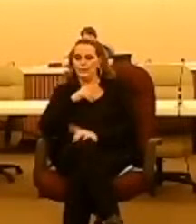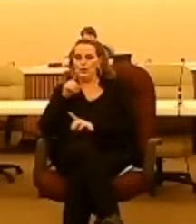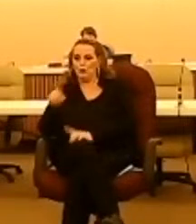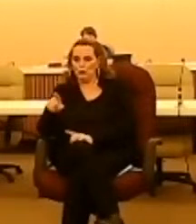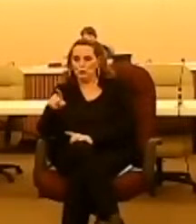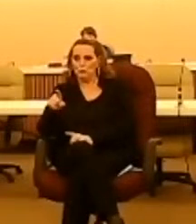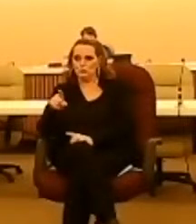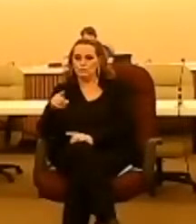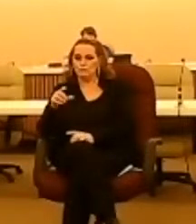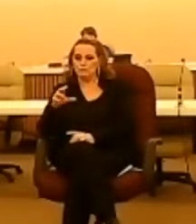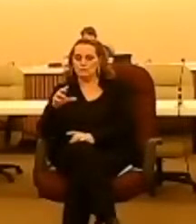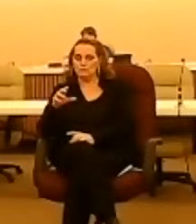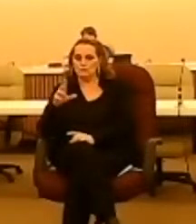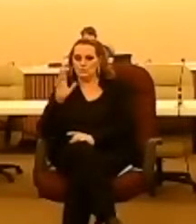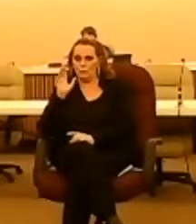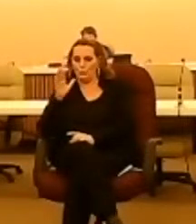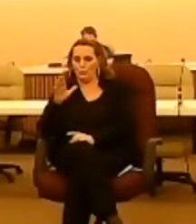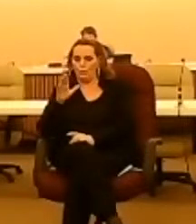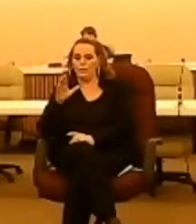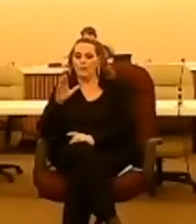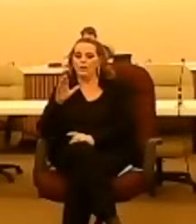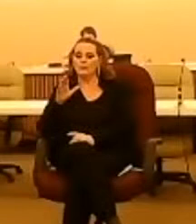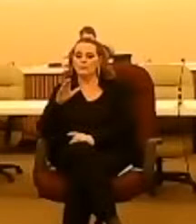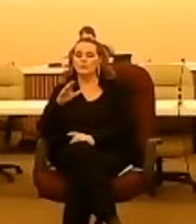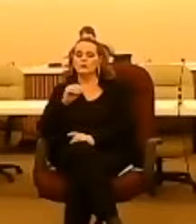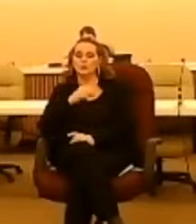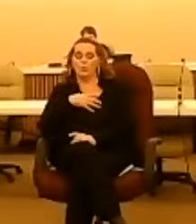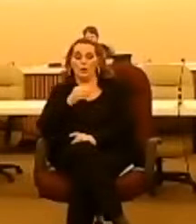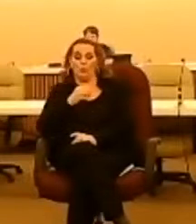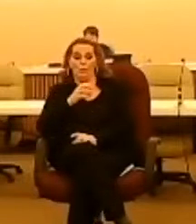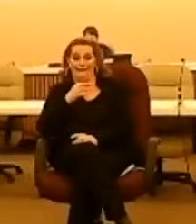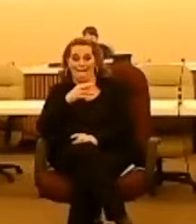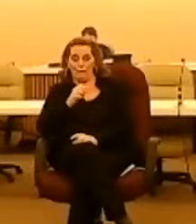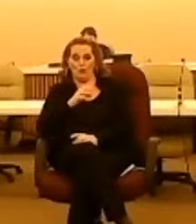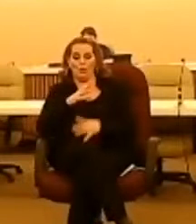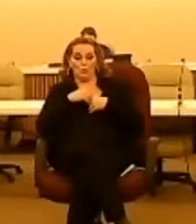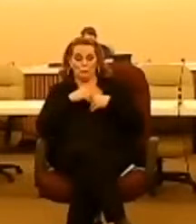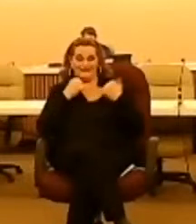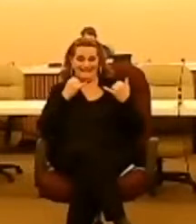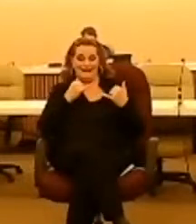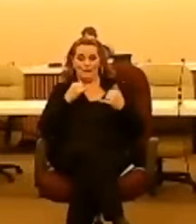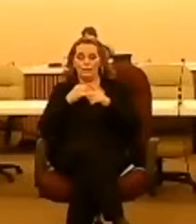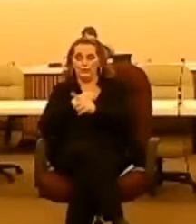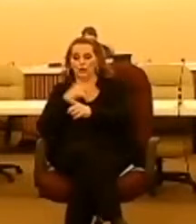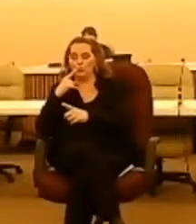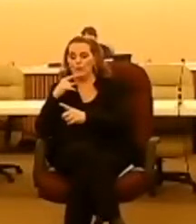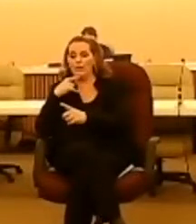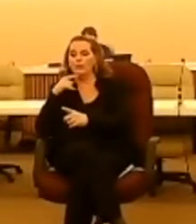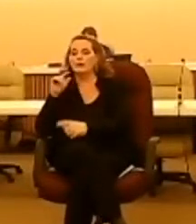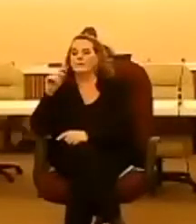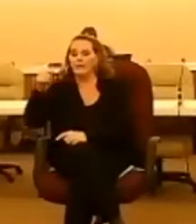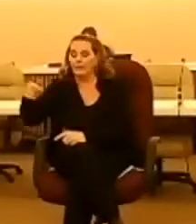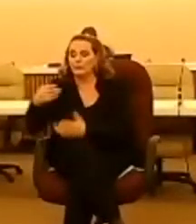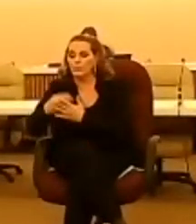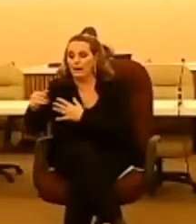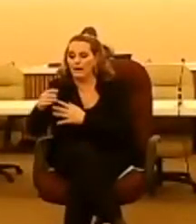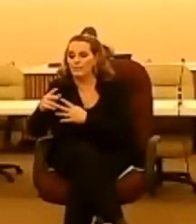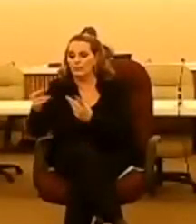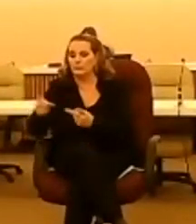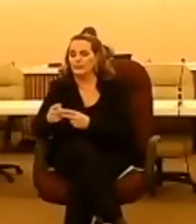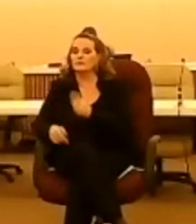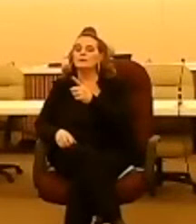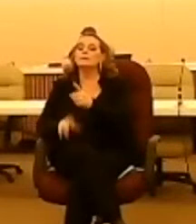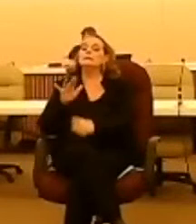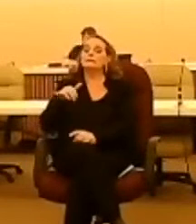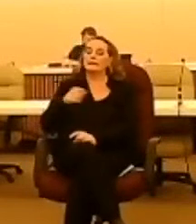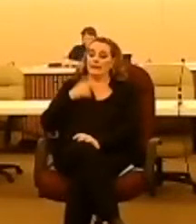it and eventually purchase it from them. Yes, I saw the place and I like the place when it was for